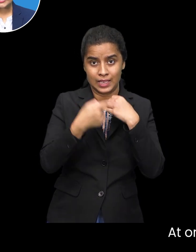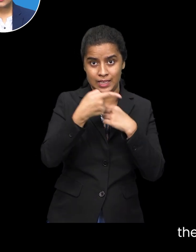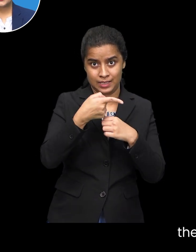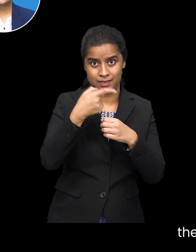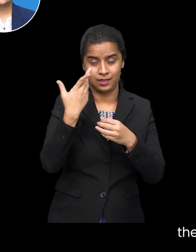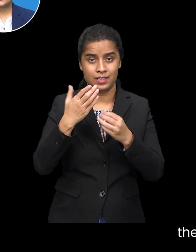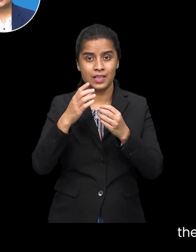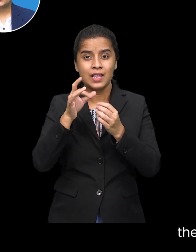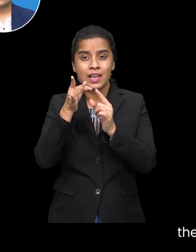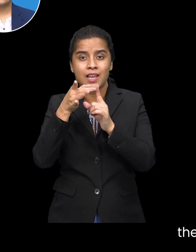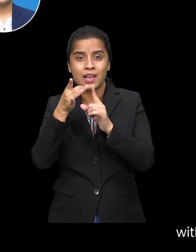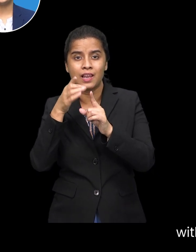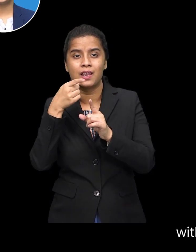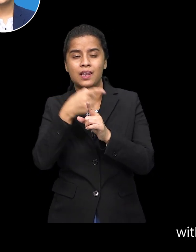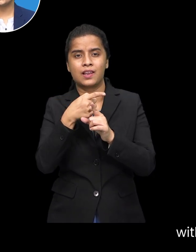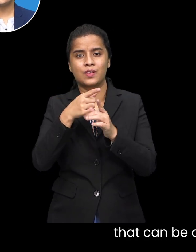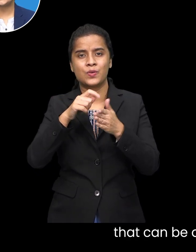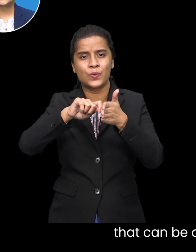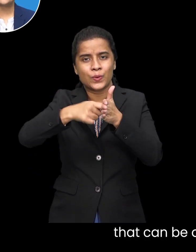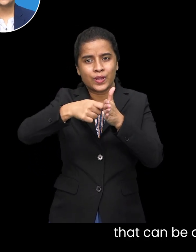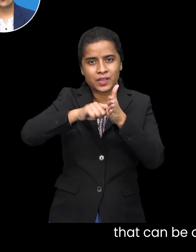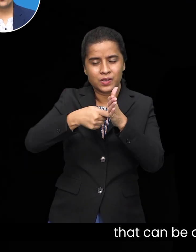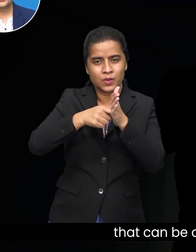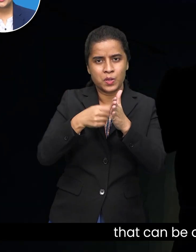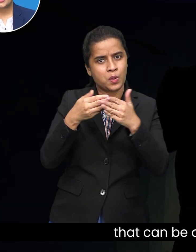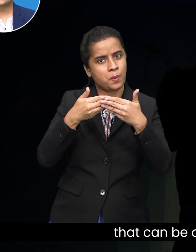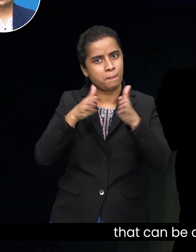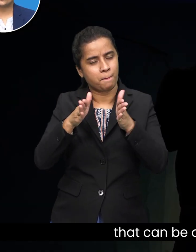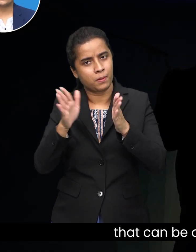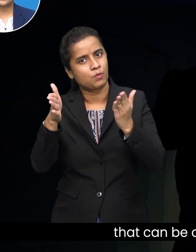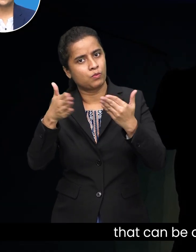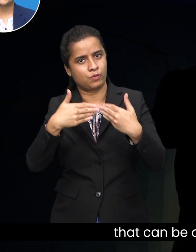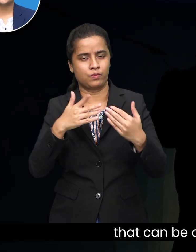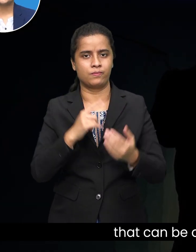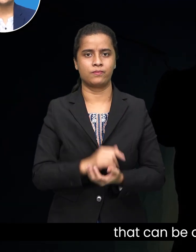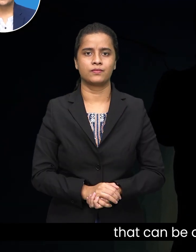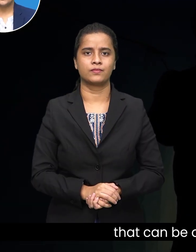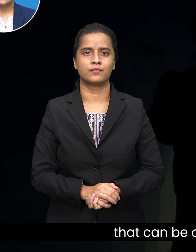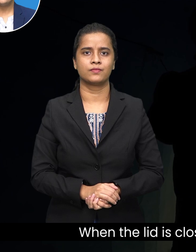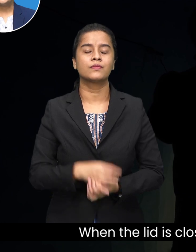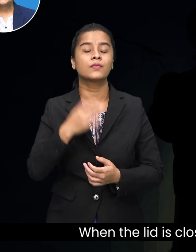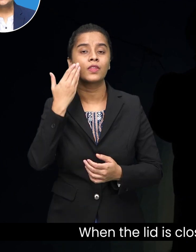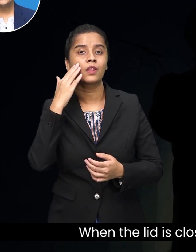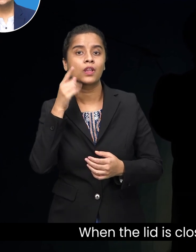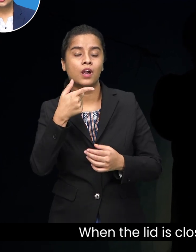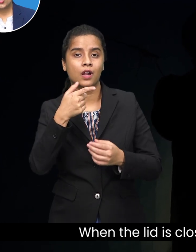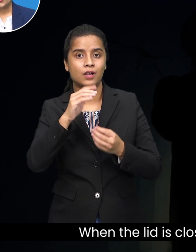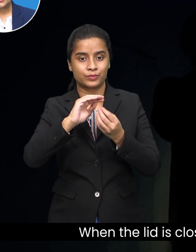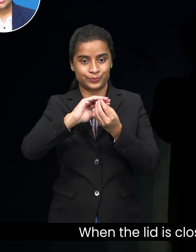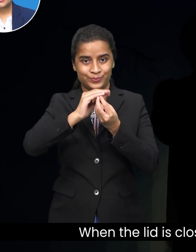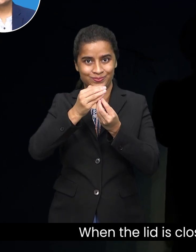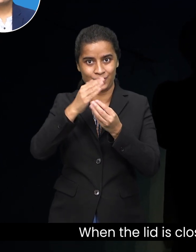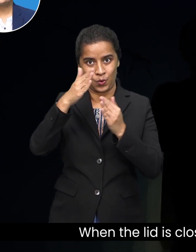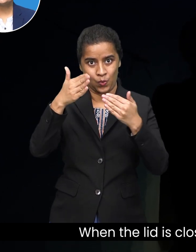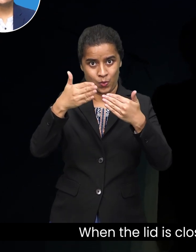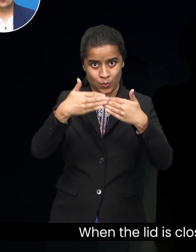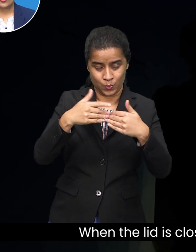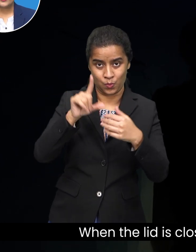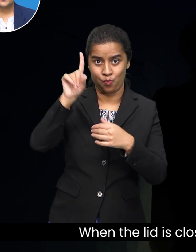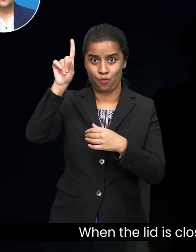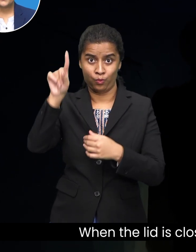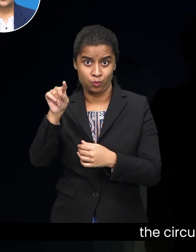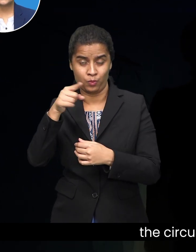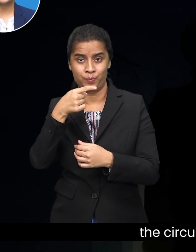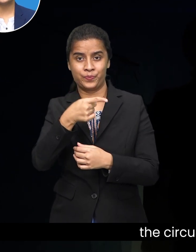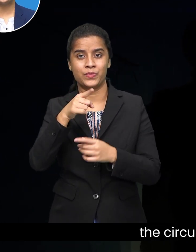of it, there is a lid with a screw that can be opened and closed. When the lid is closed and the switch is